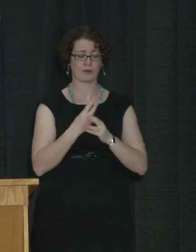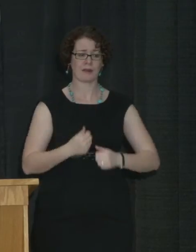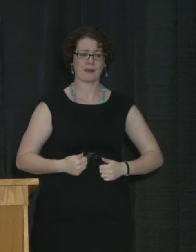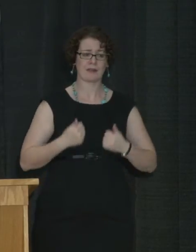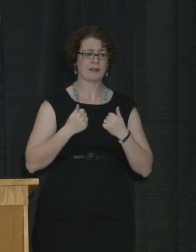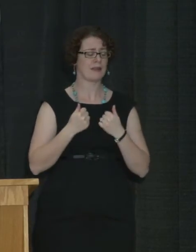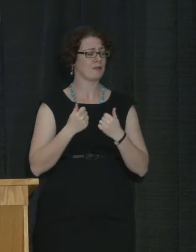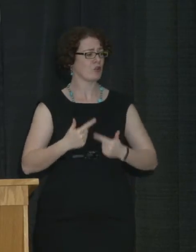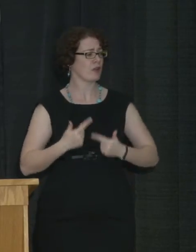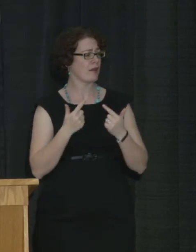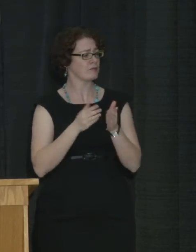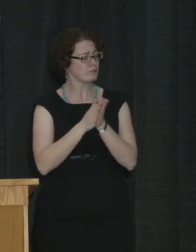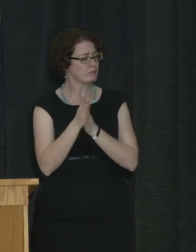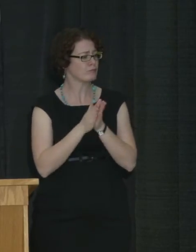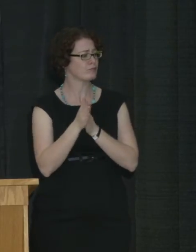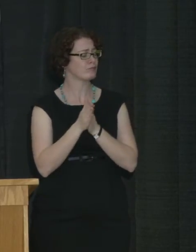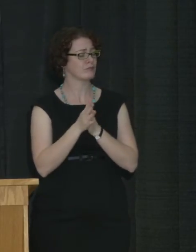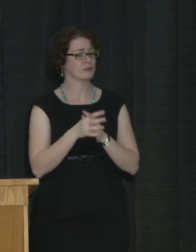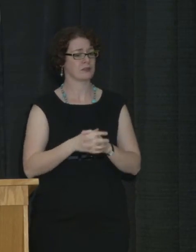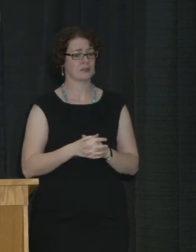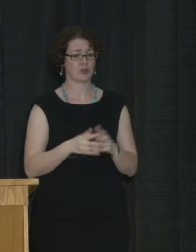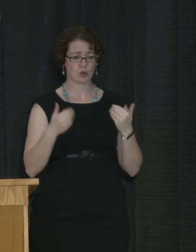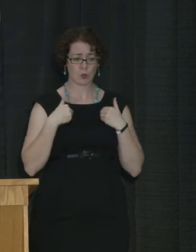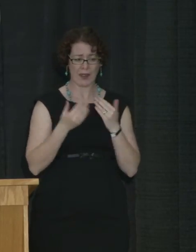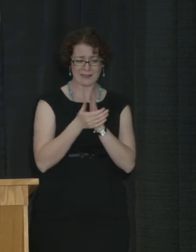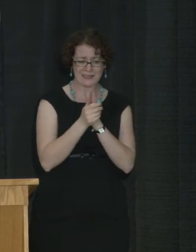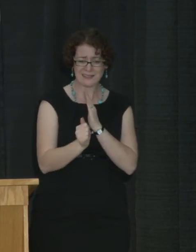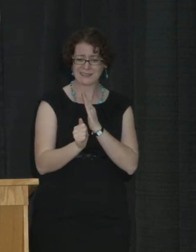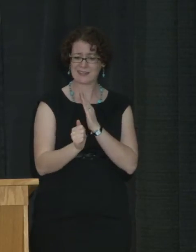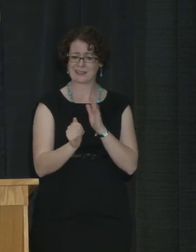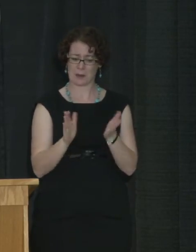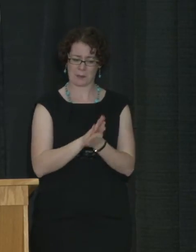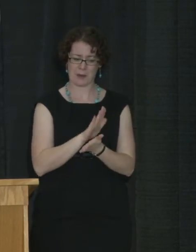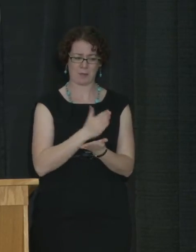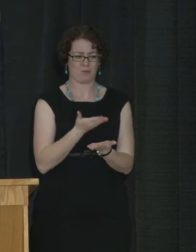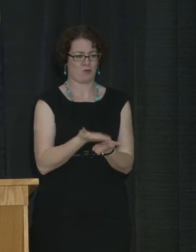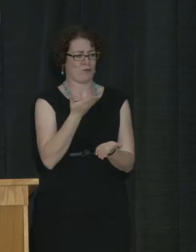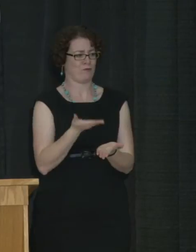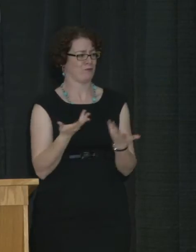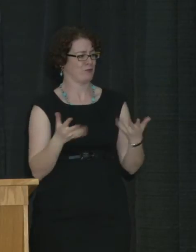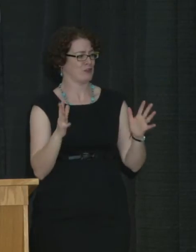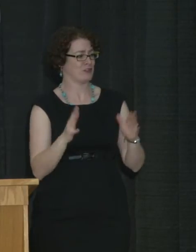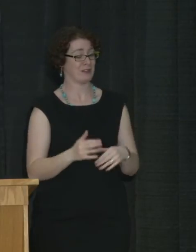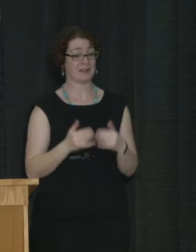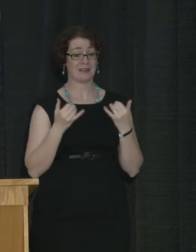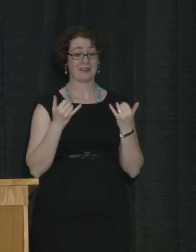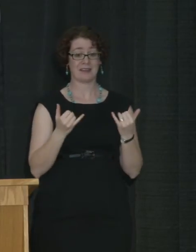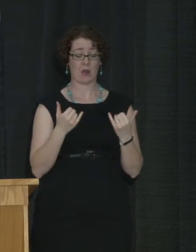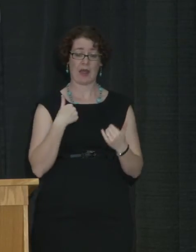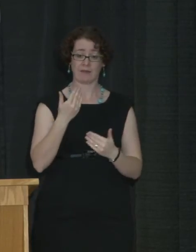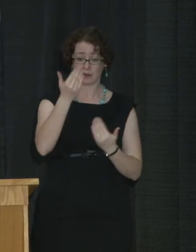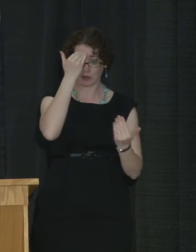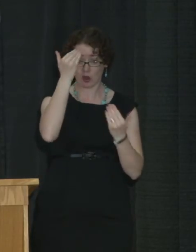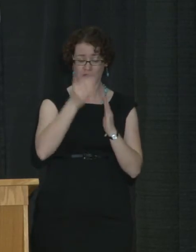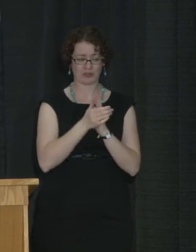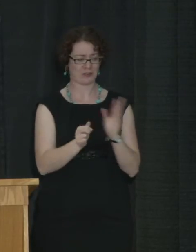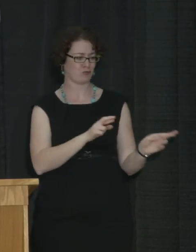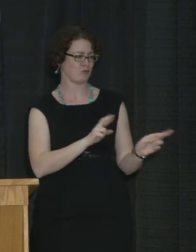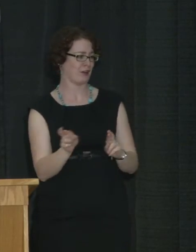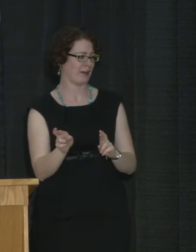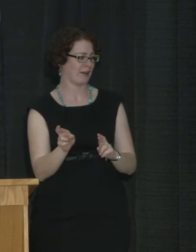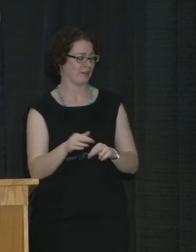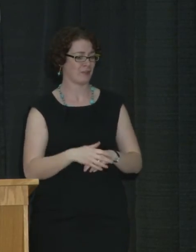life full of passion. You have advanced skills and the paper to prove it. You are now empowered through knowledge and